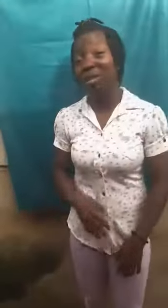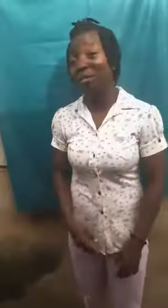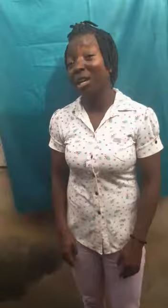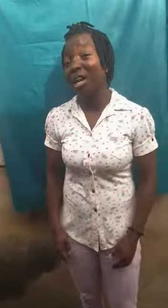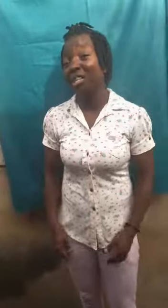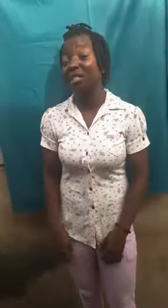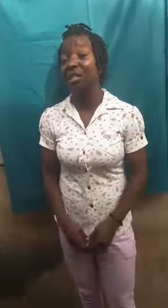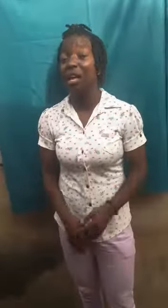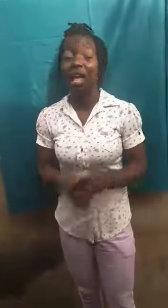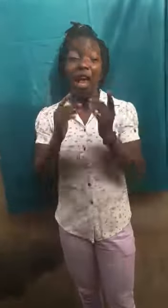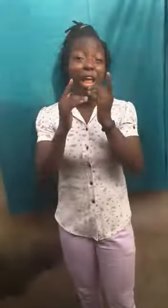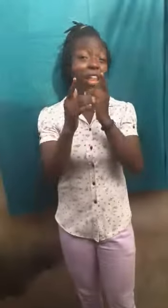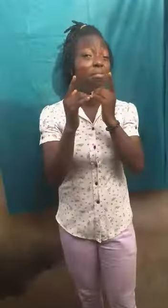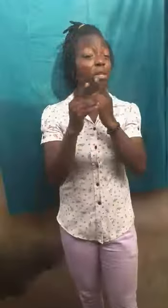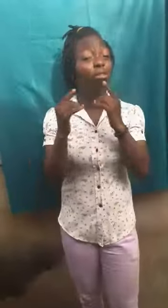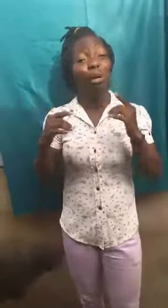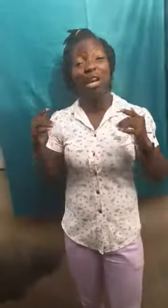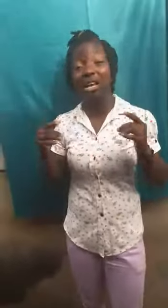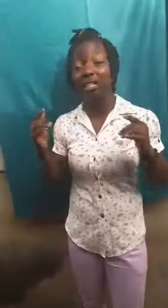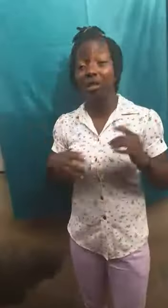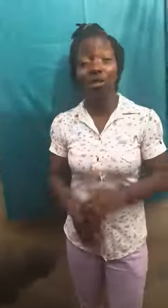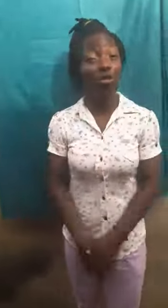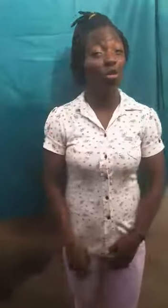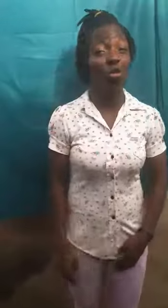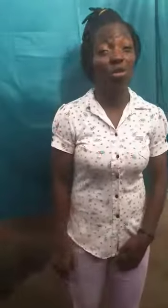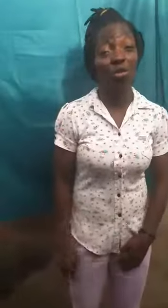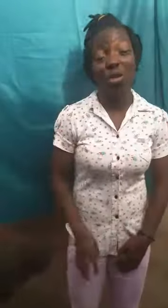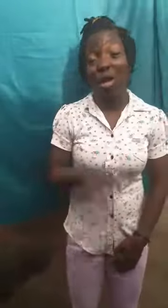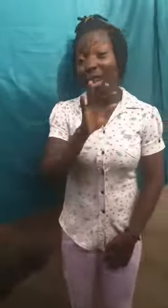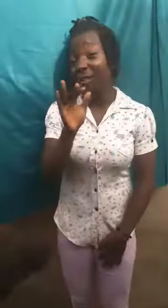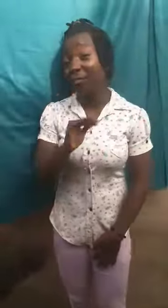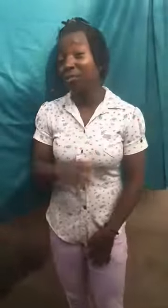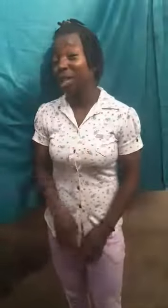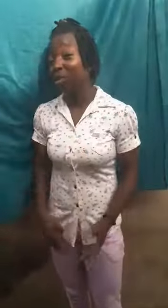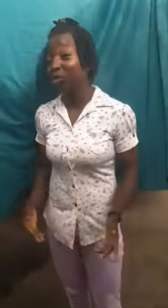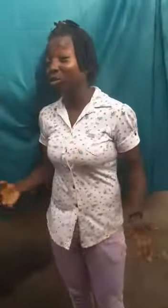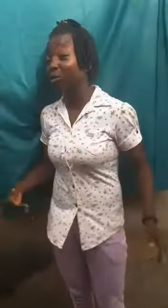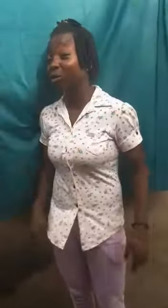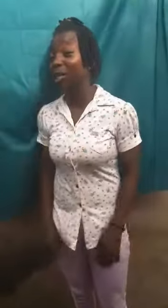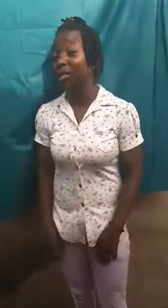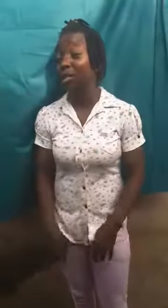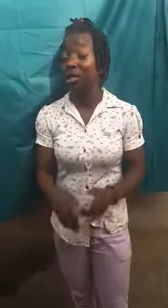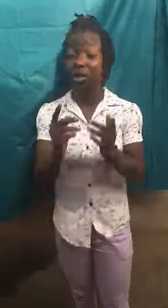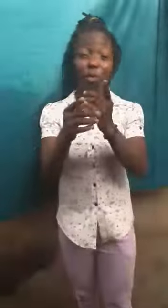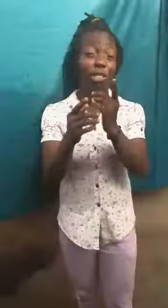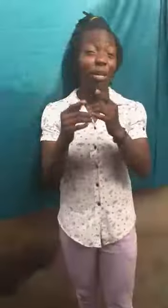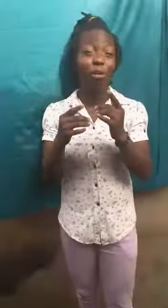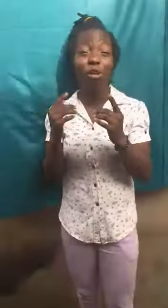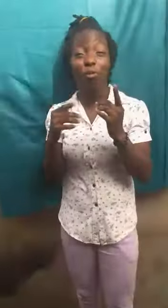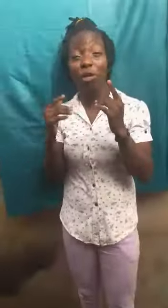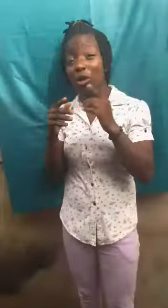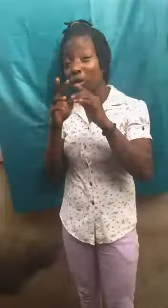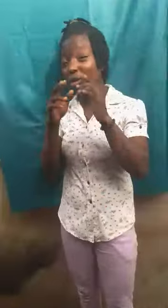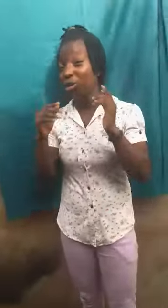never last. And let me lose my last to you. Life comes at you so fast. Smarter it up because we're too